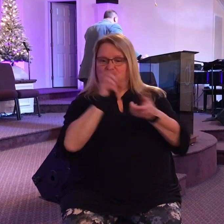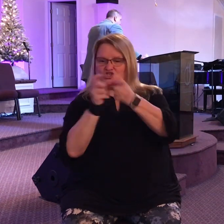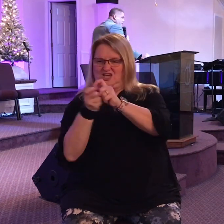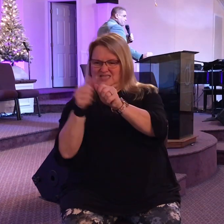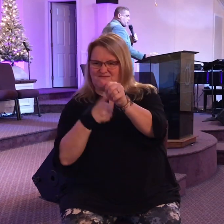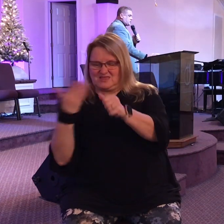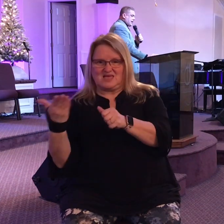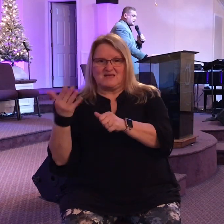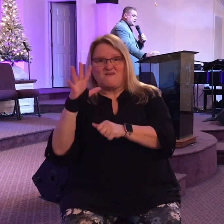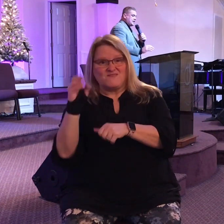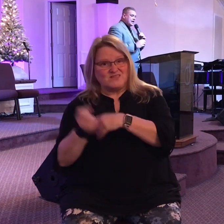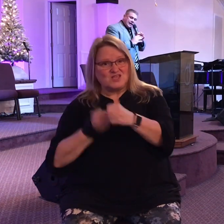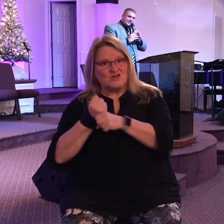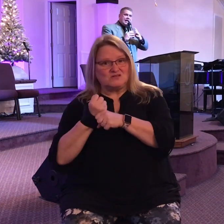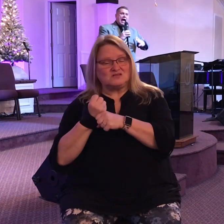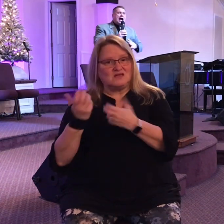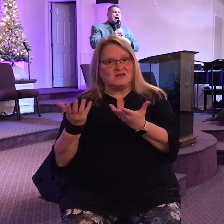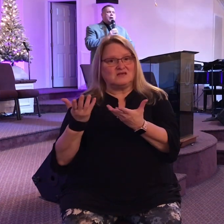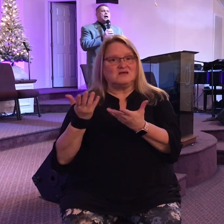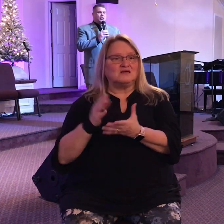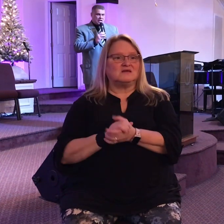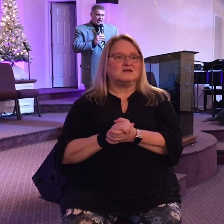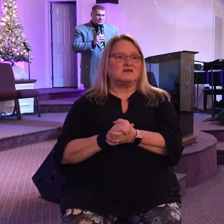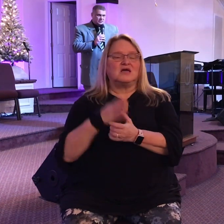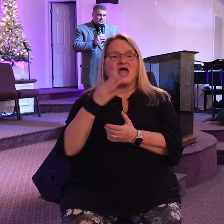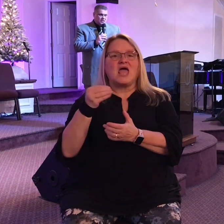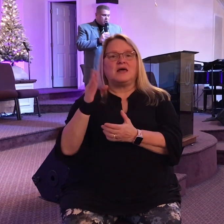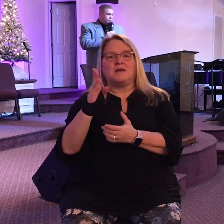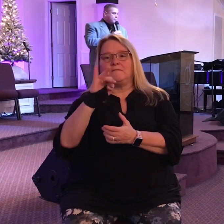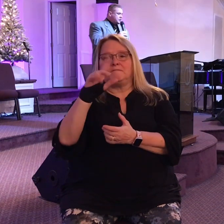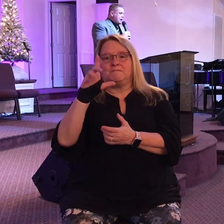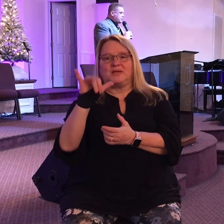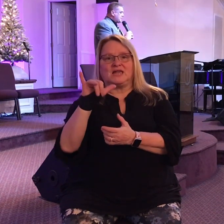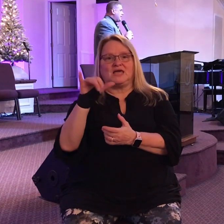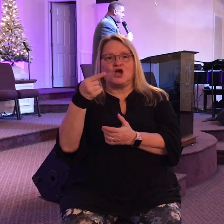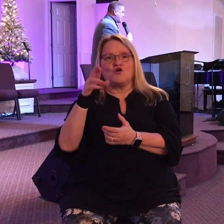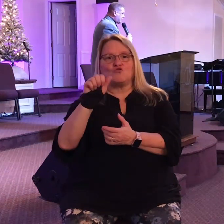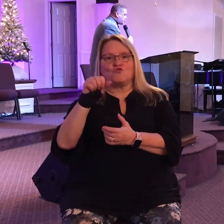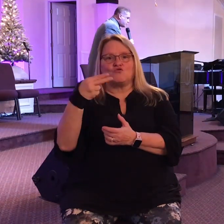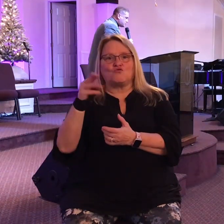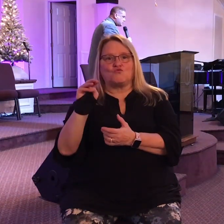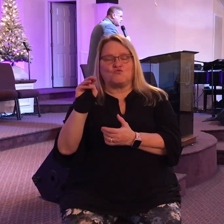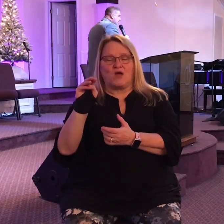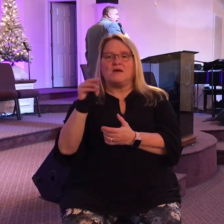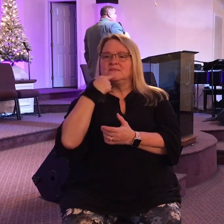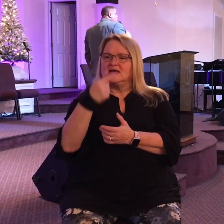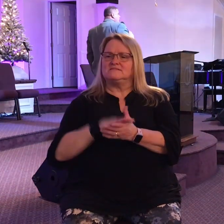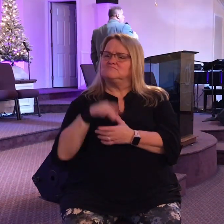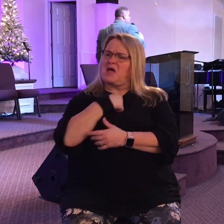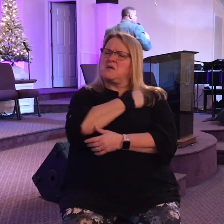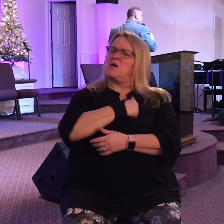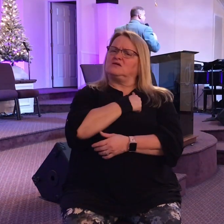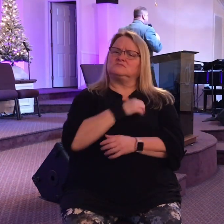Graham heard of the protest, he said, I apologize for misrepresenting my intentions. I